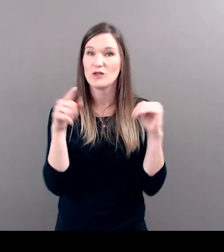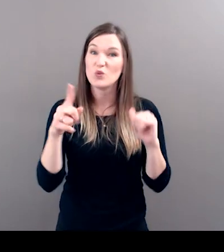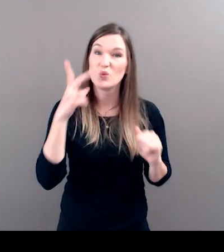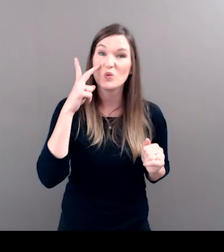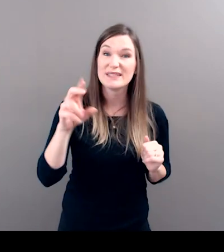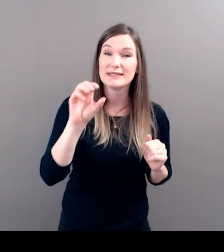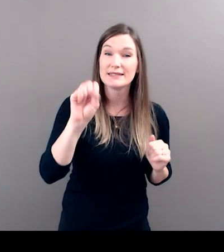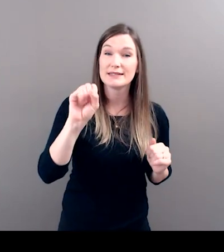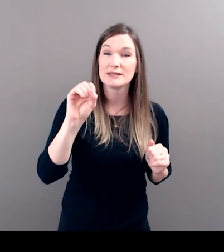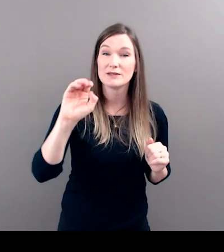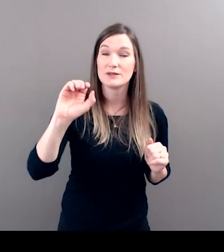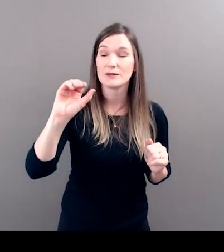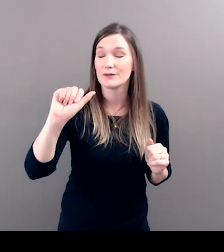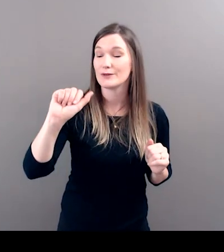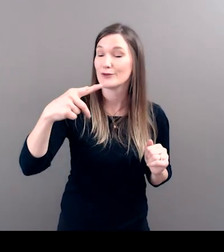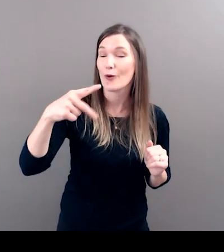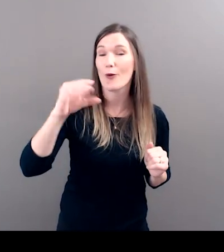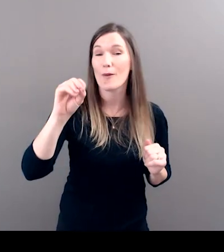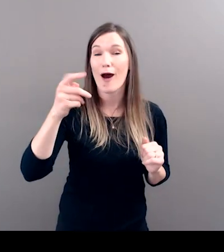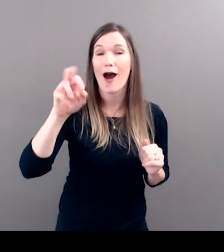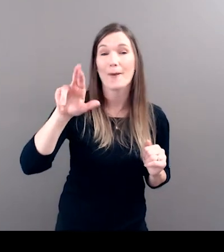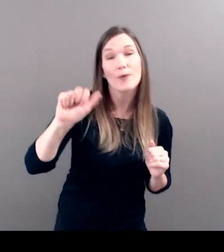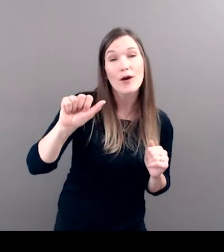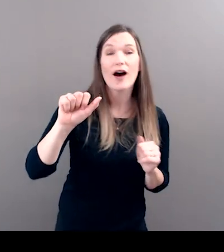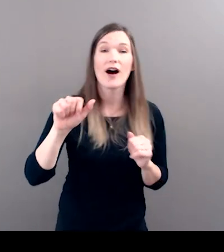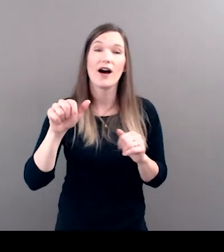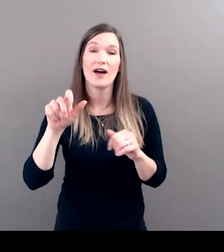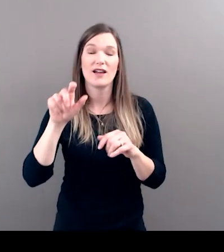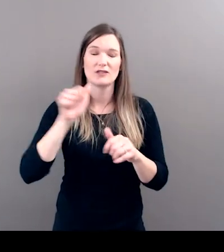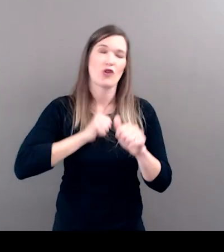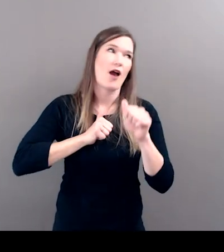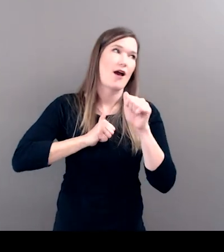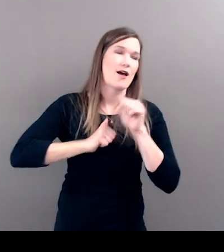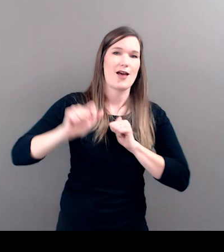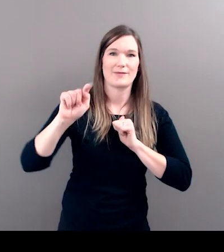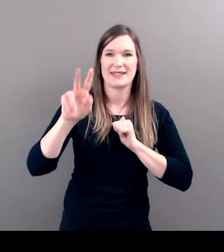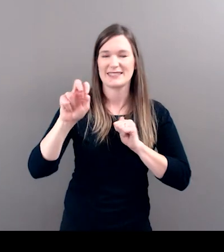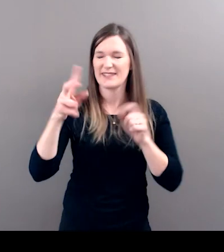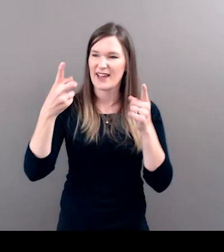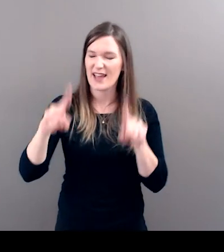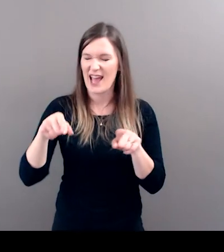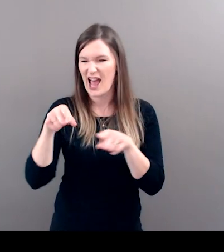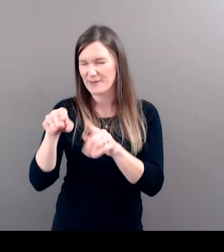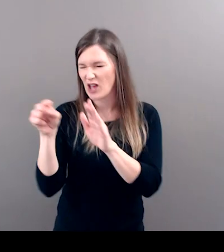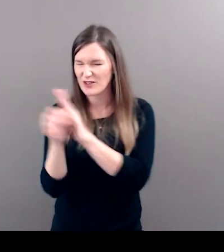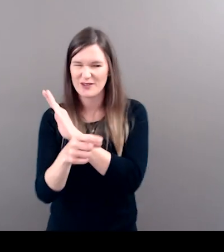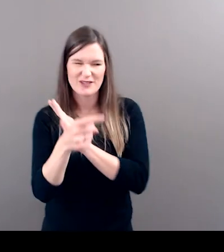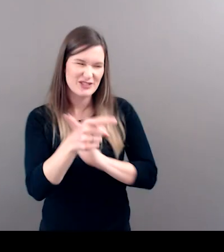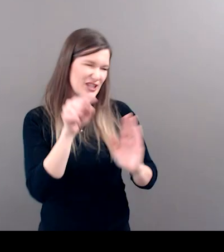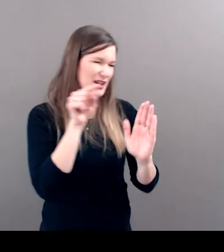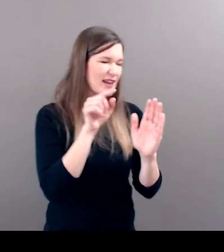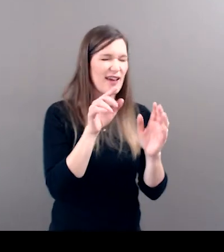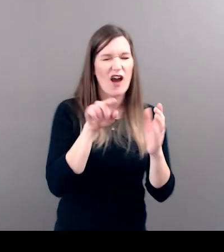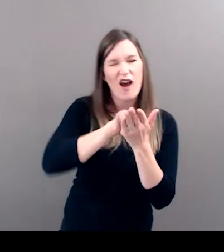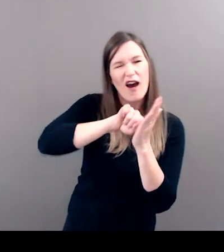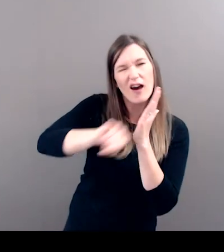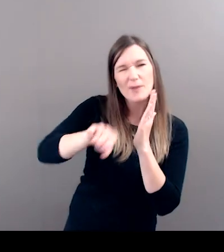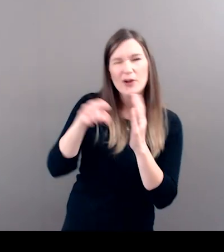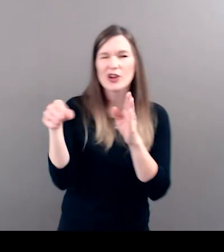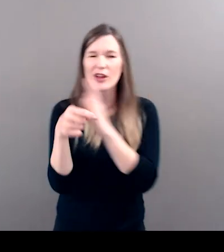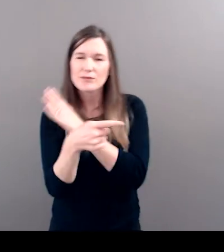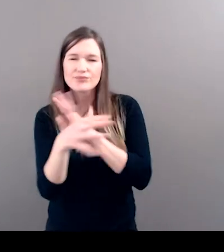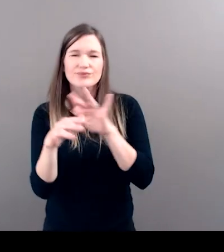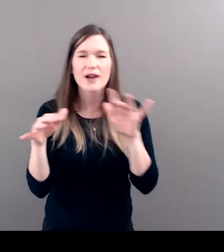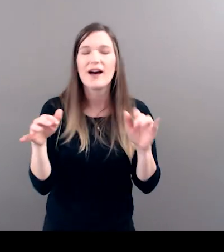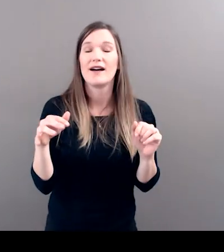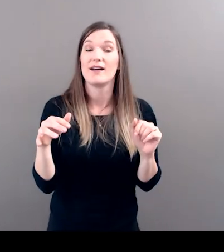with, you know, people cheating on him, murder, all that stuff's in the Bible. The Bible is a soap, got drama. And one of the things the Bible